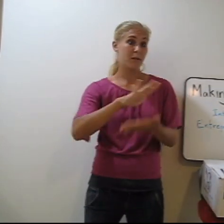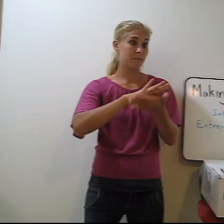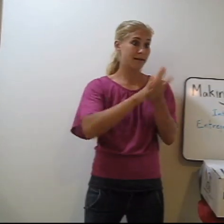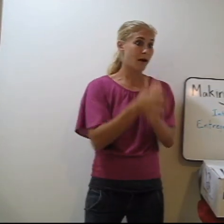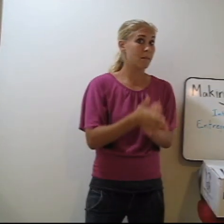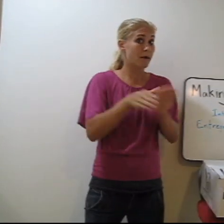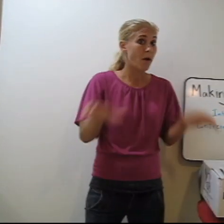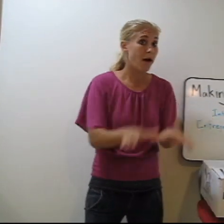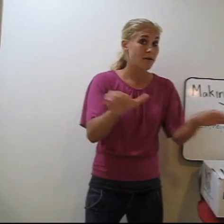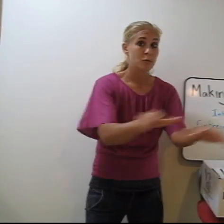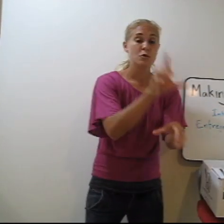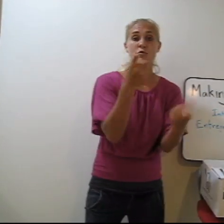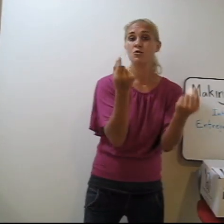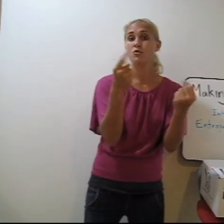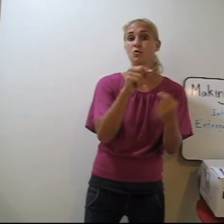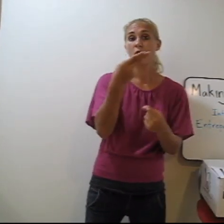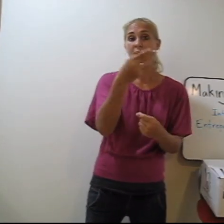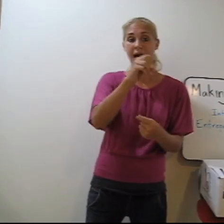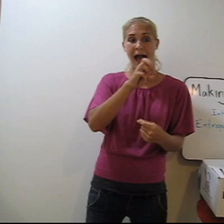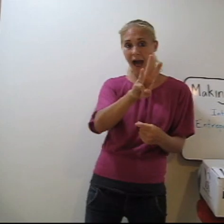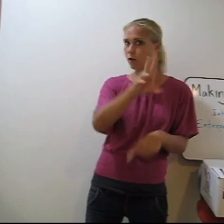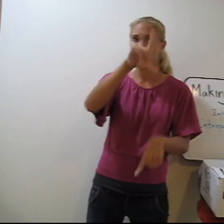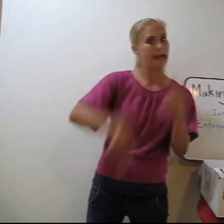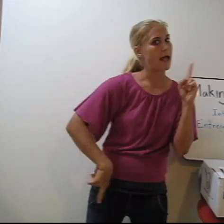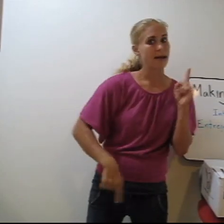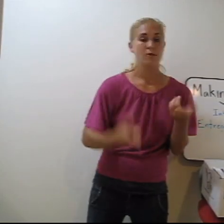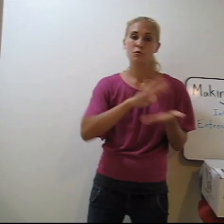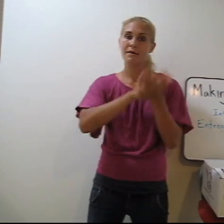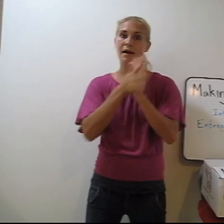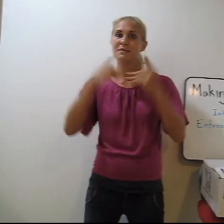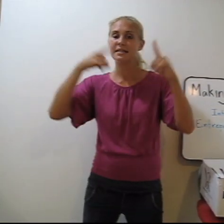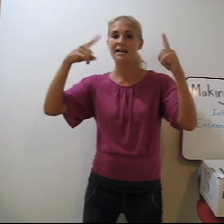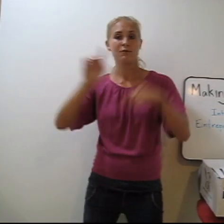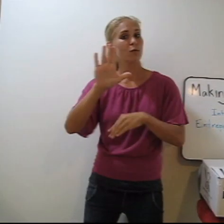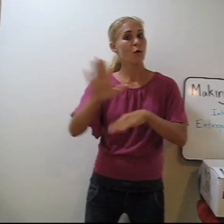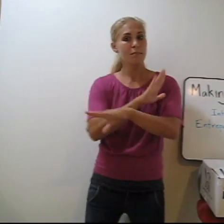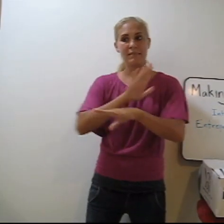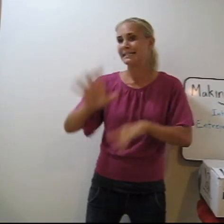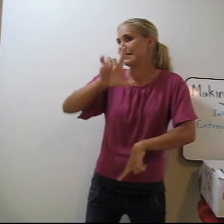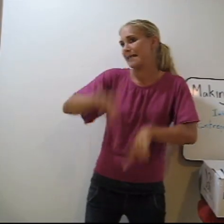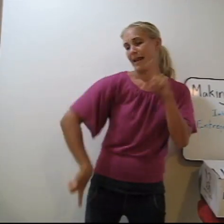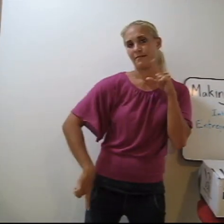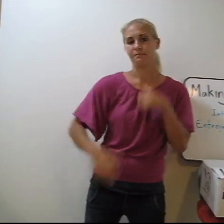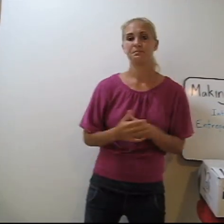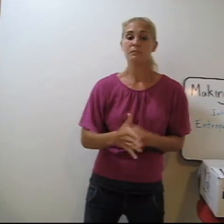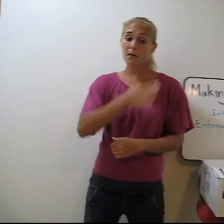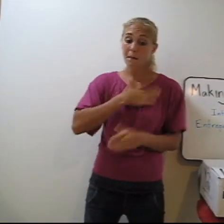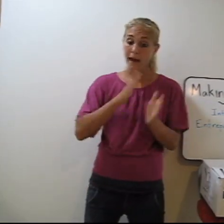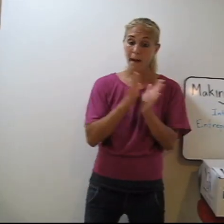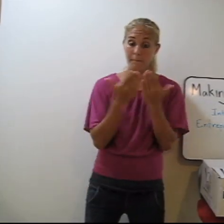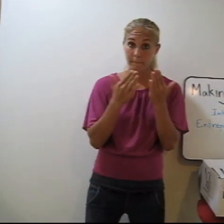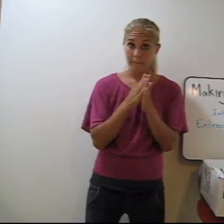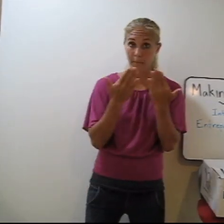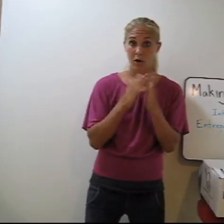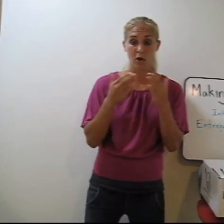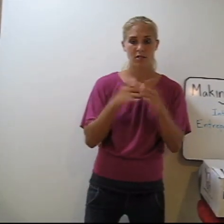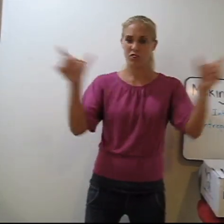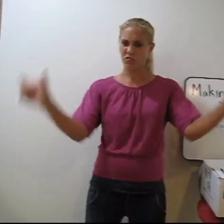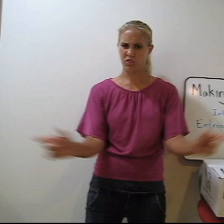takes to make the shift and to succeed in your own business. In my book, The Compound Effect, I talk about the fact